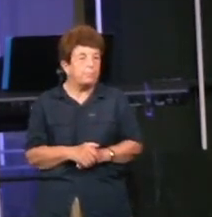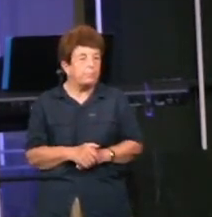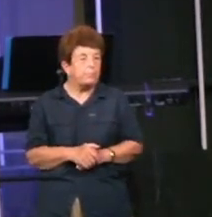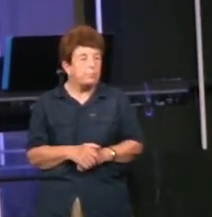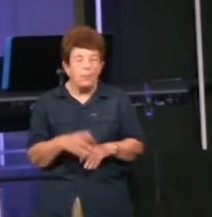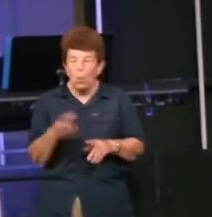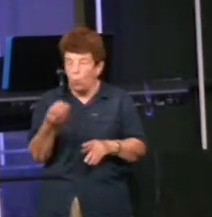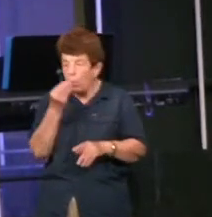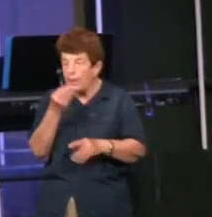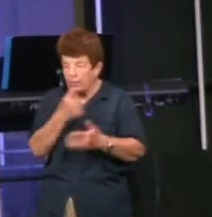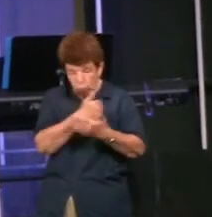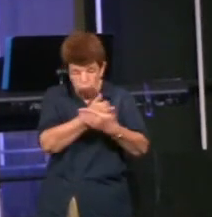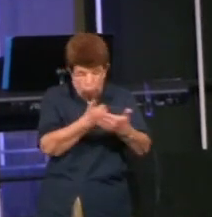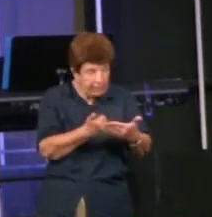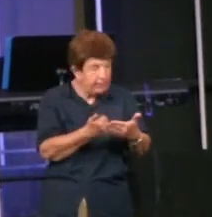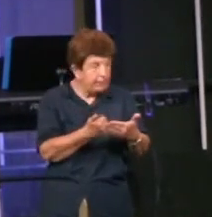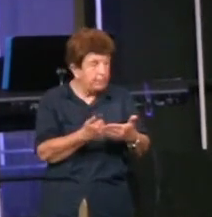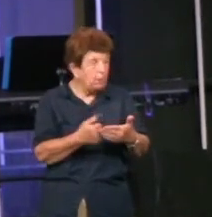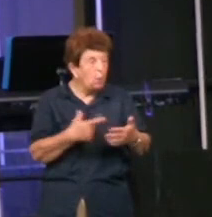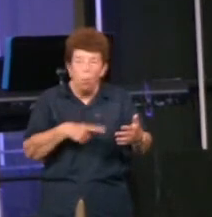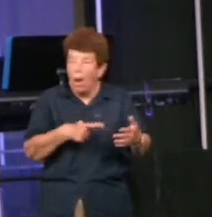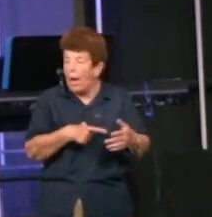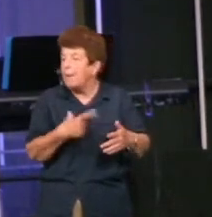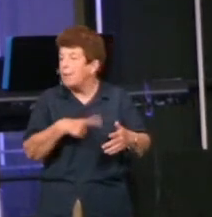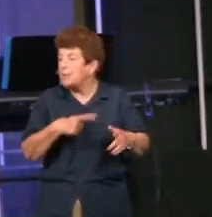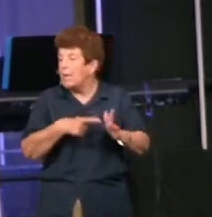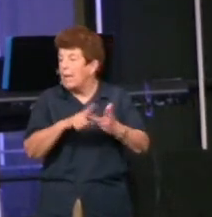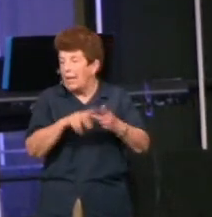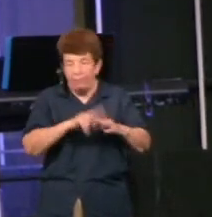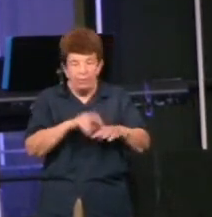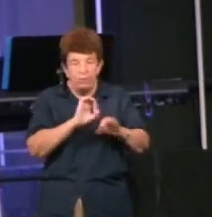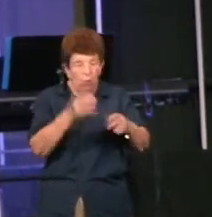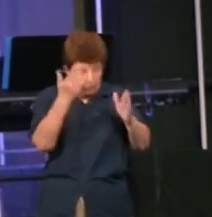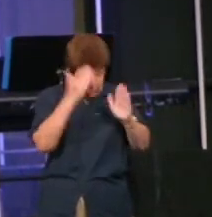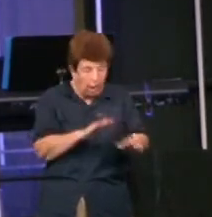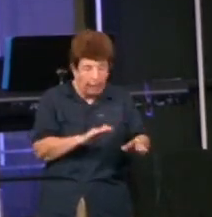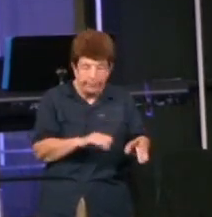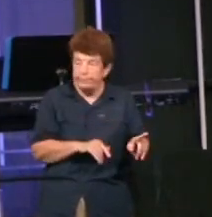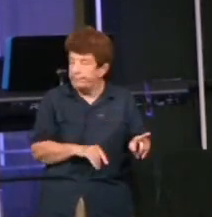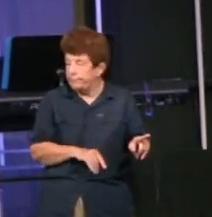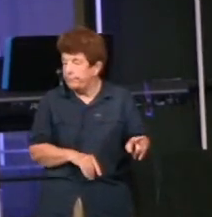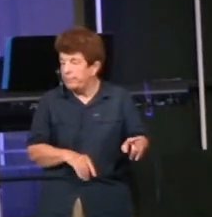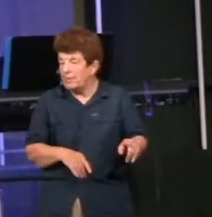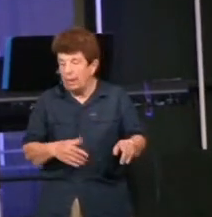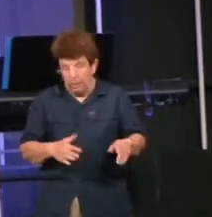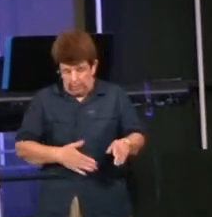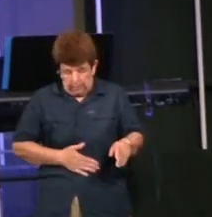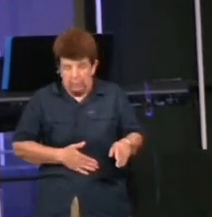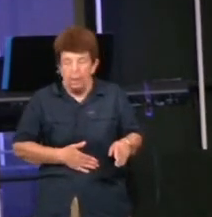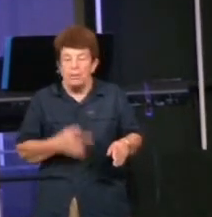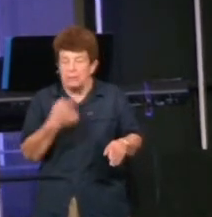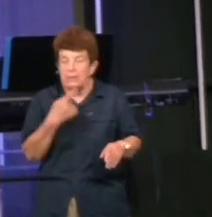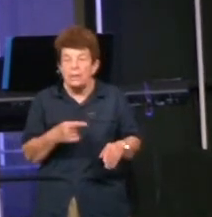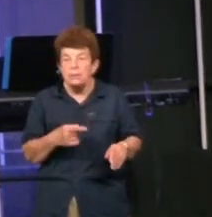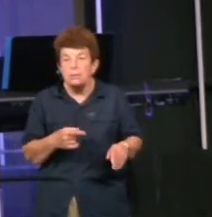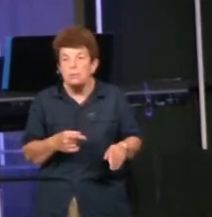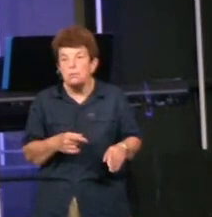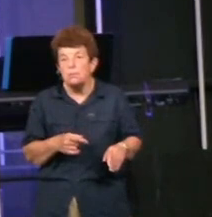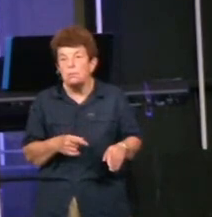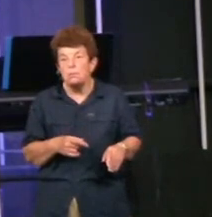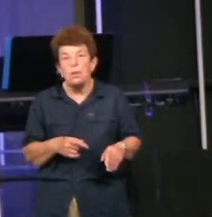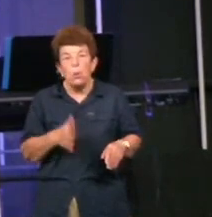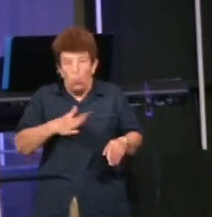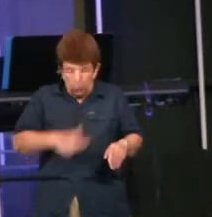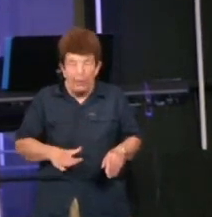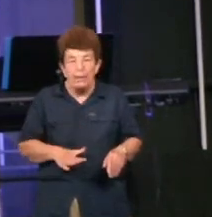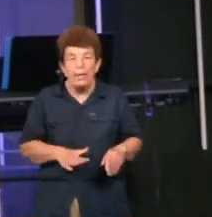And we eat regularly. Why? Because if we don't, we perish, we starve. Our stomach sends us signals that